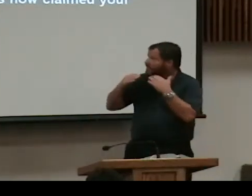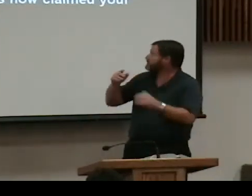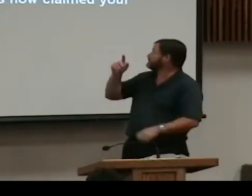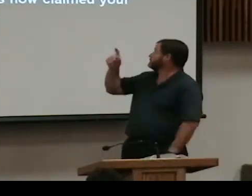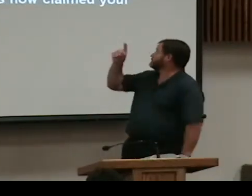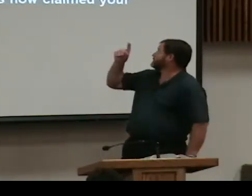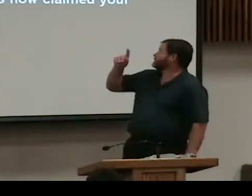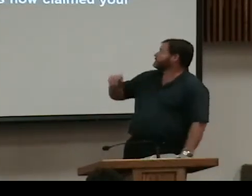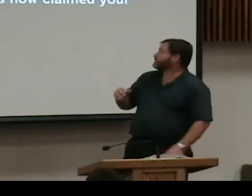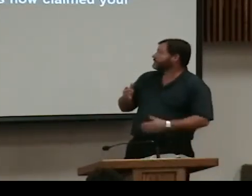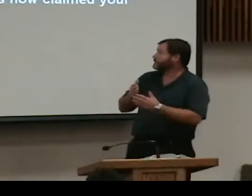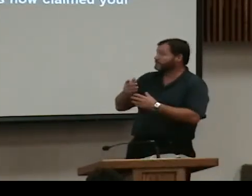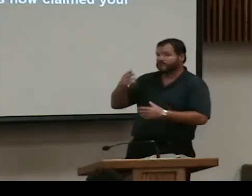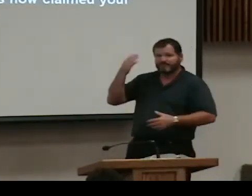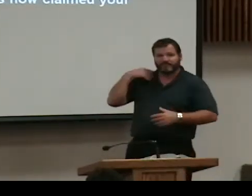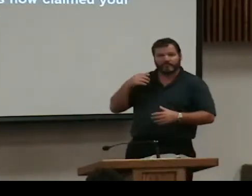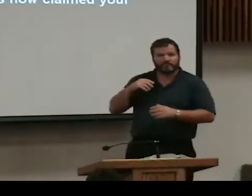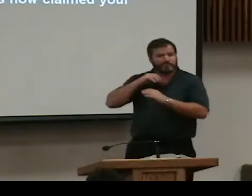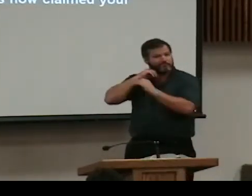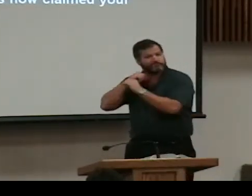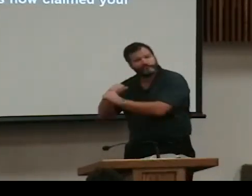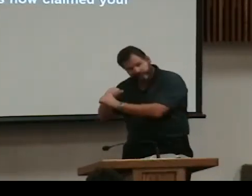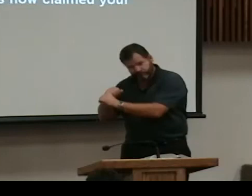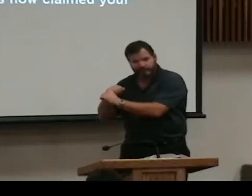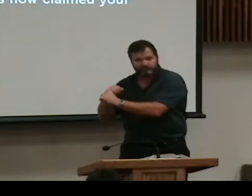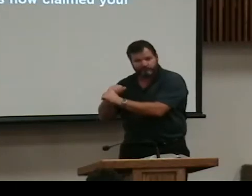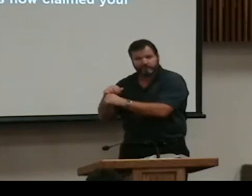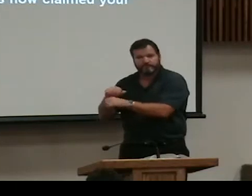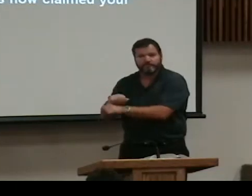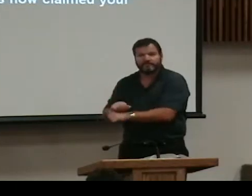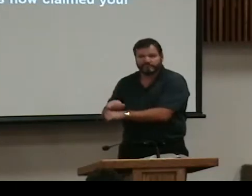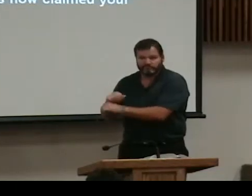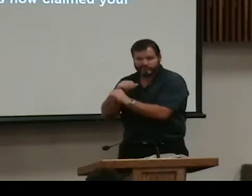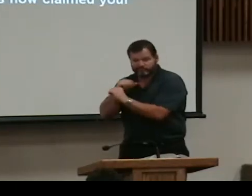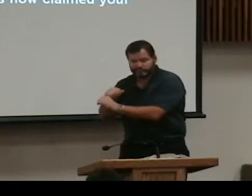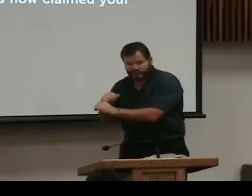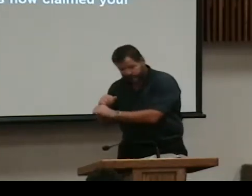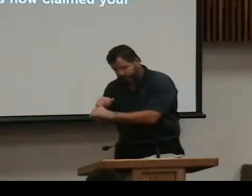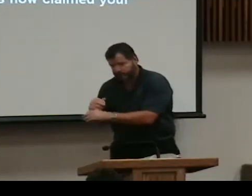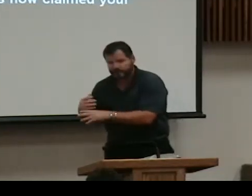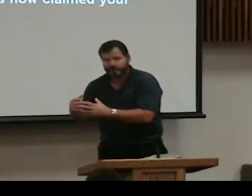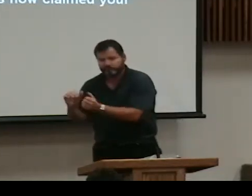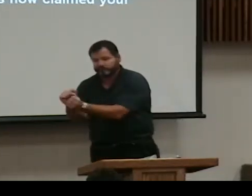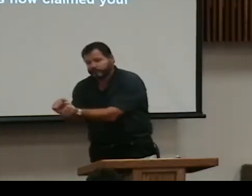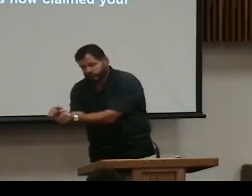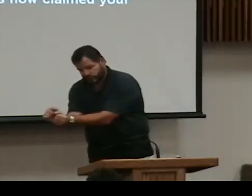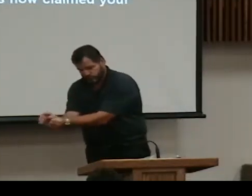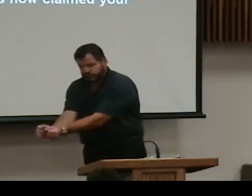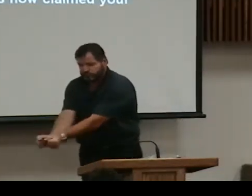Romans 6, 17. But thanks be to God that though you used to be slaves of sin,